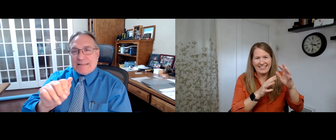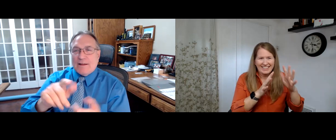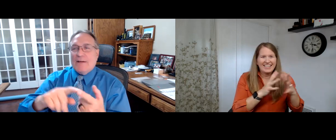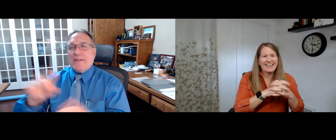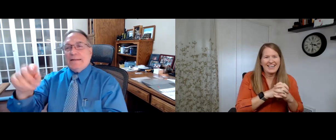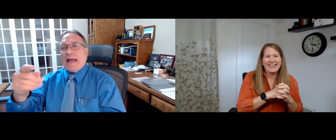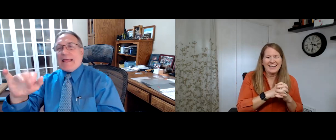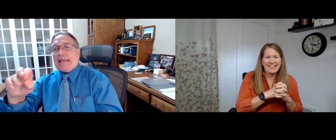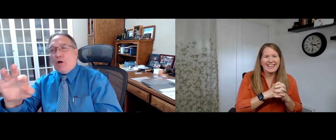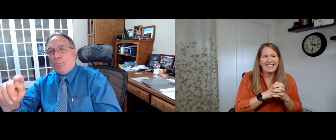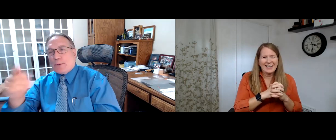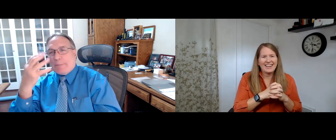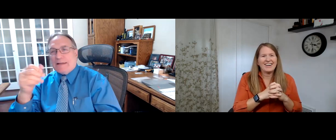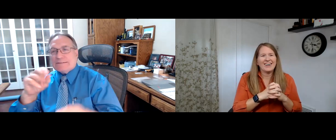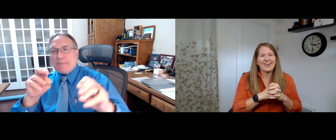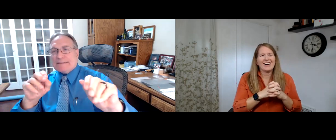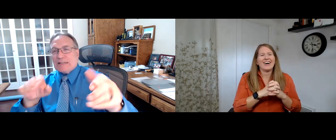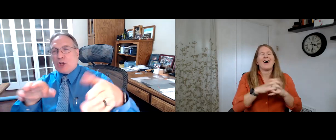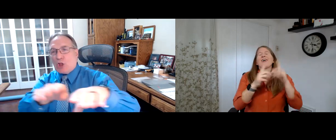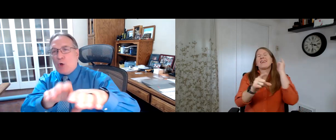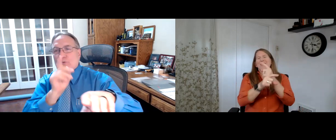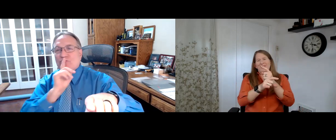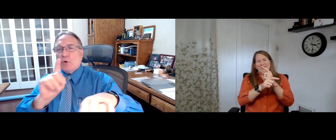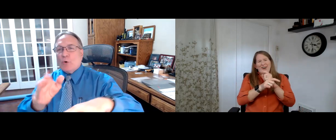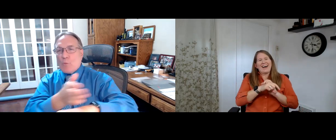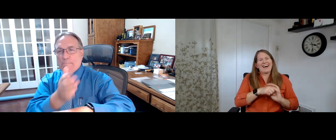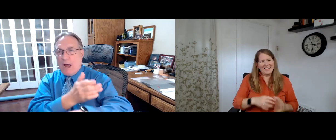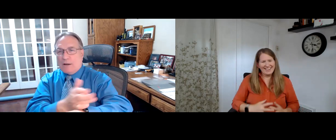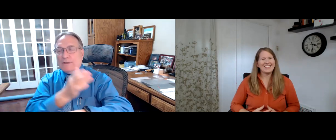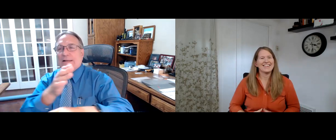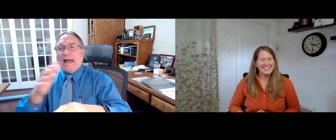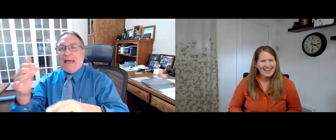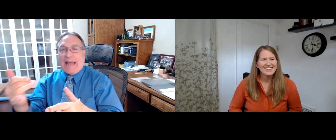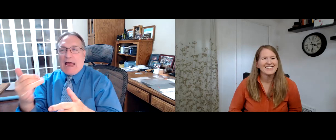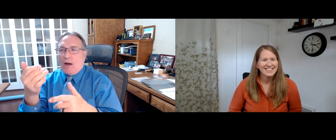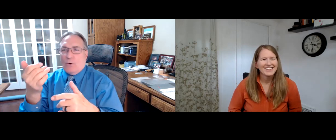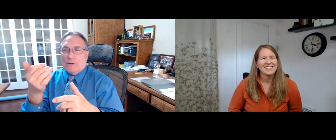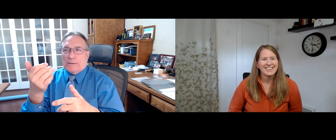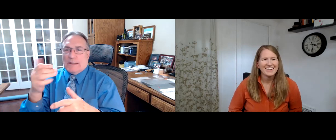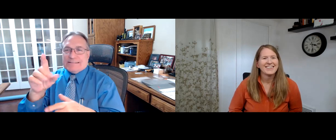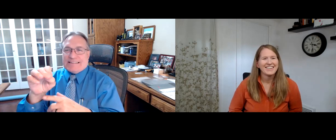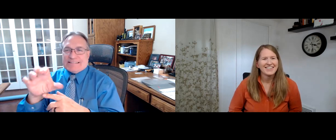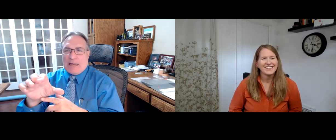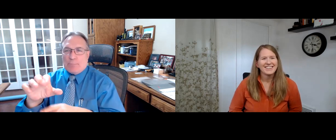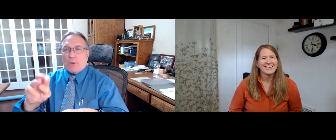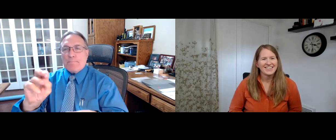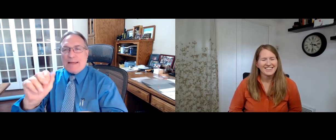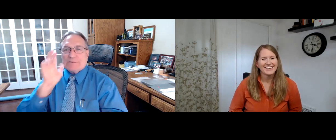Mesa, then Gilbert, because Mesa closed for, and now December Mesa